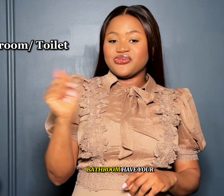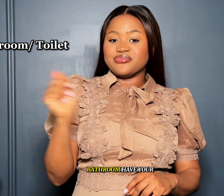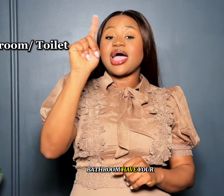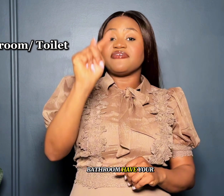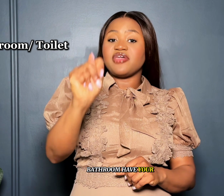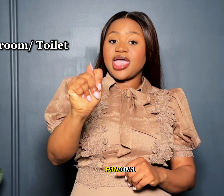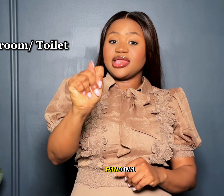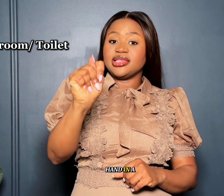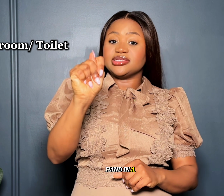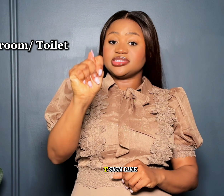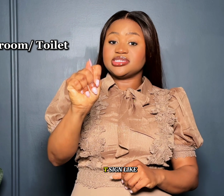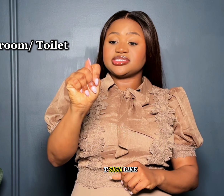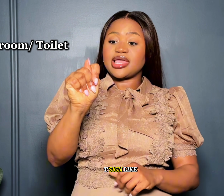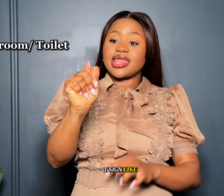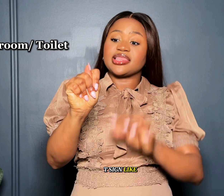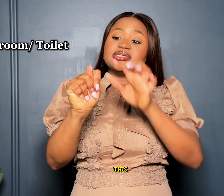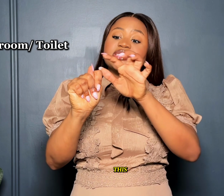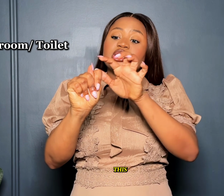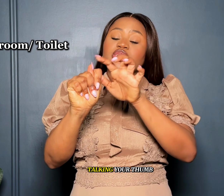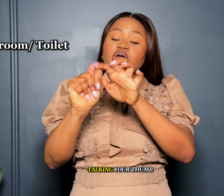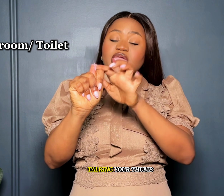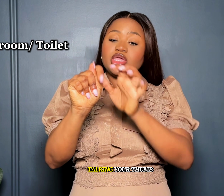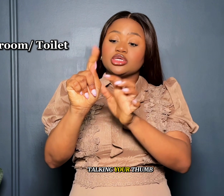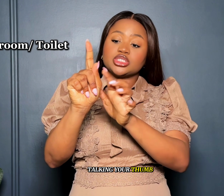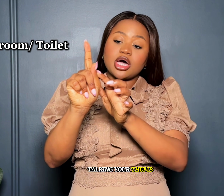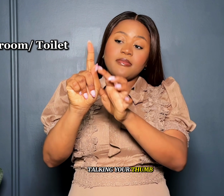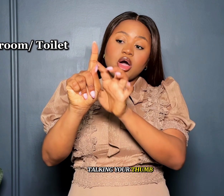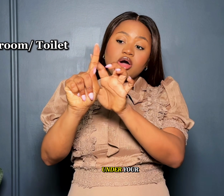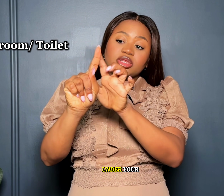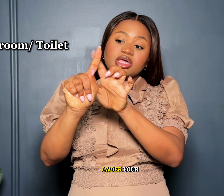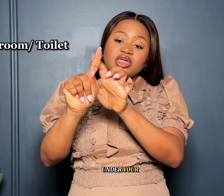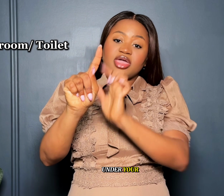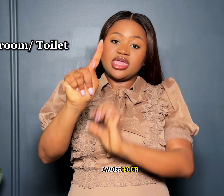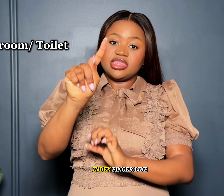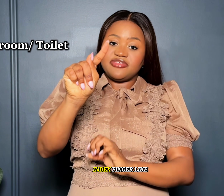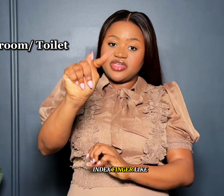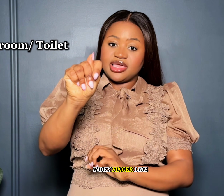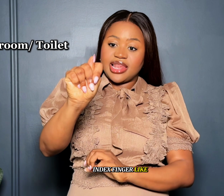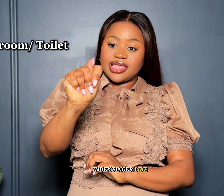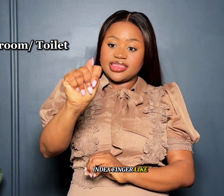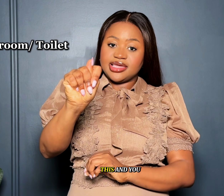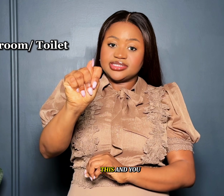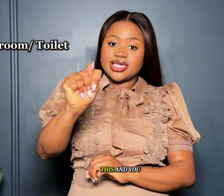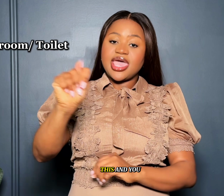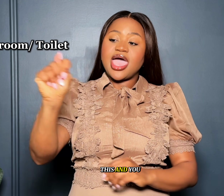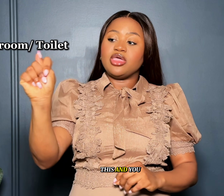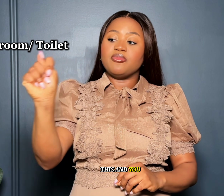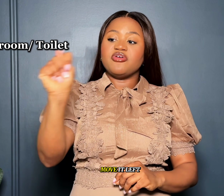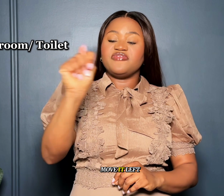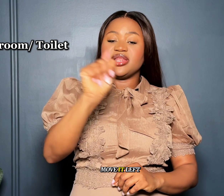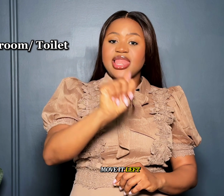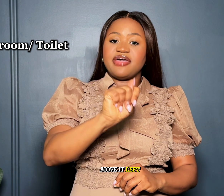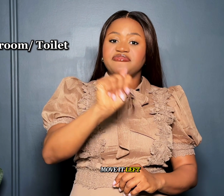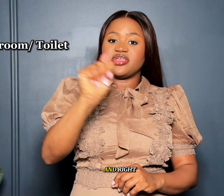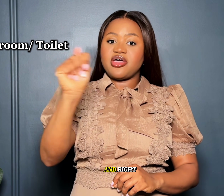Bathroom. Have your hand in a T sign like this, tucking your thumb under your index finger like this, and you move it left and